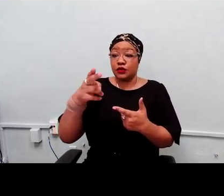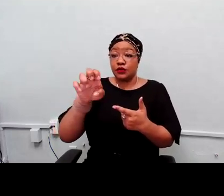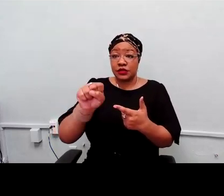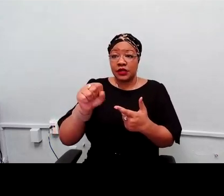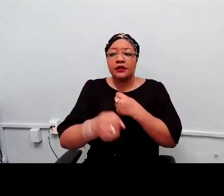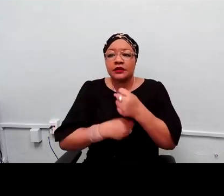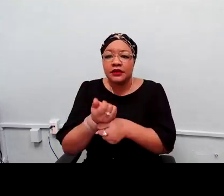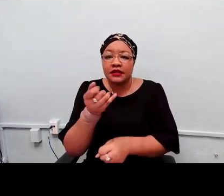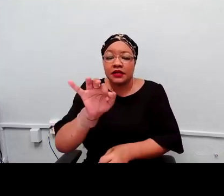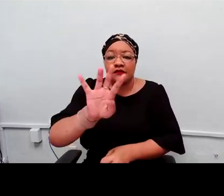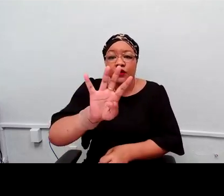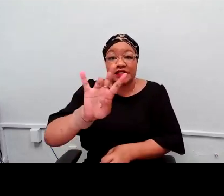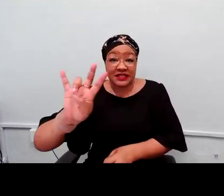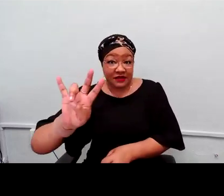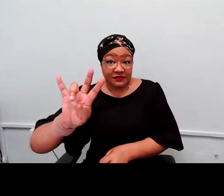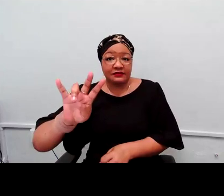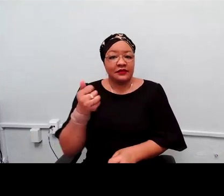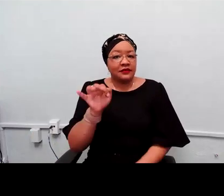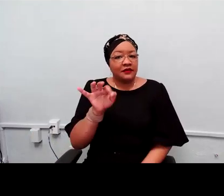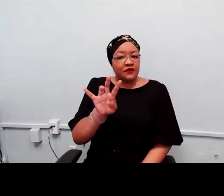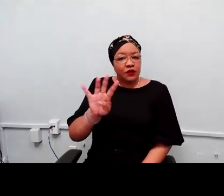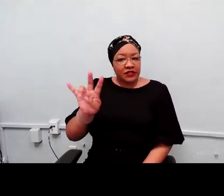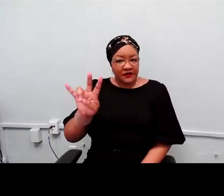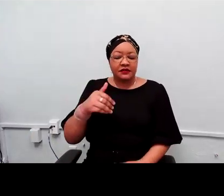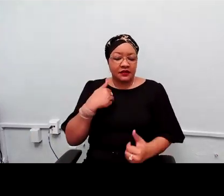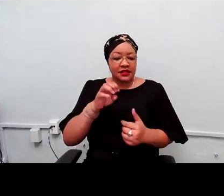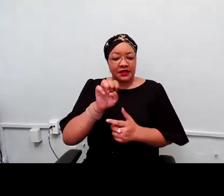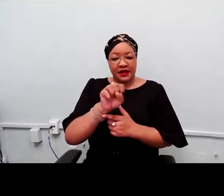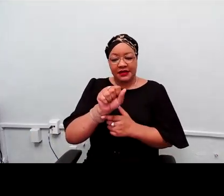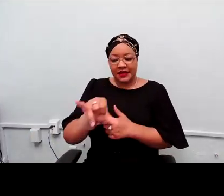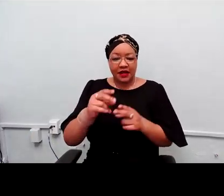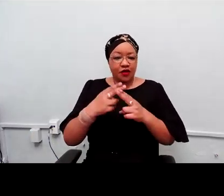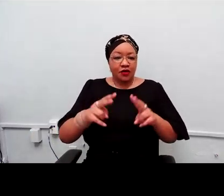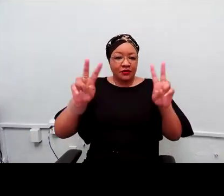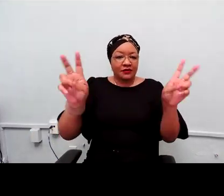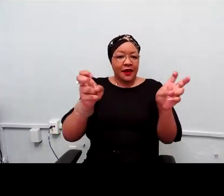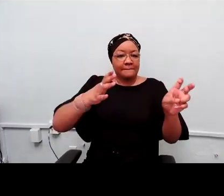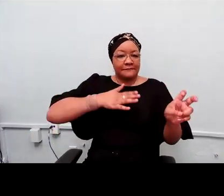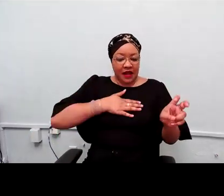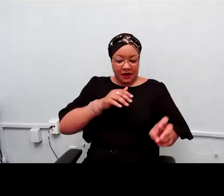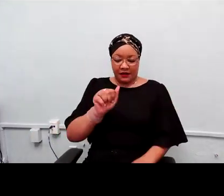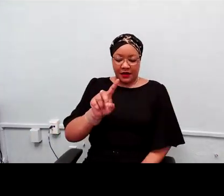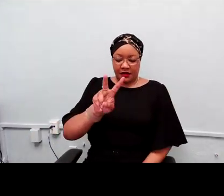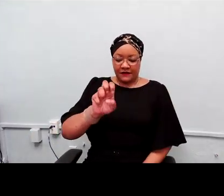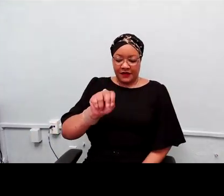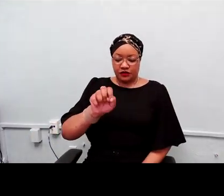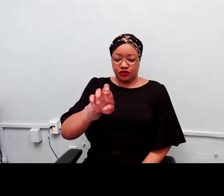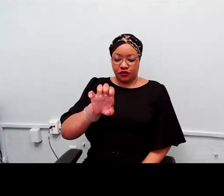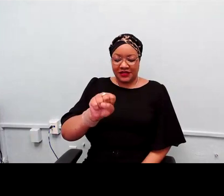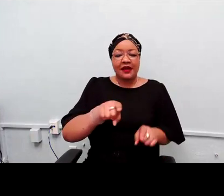1947, right? He's got his essay that he published called My Adventures as a Social Poet. And he